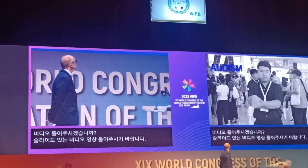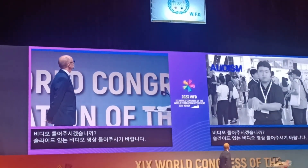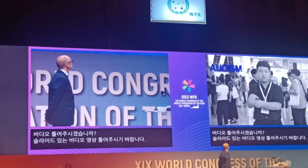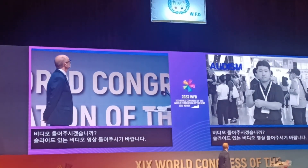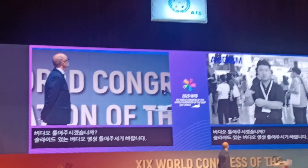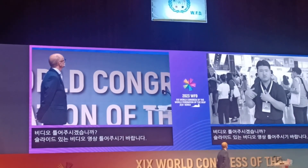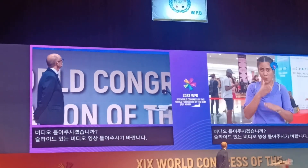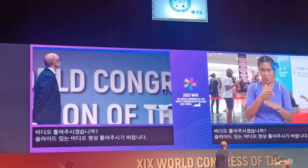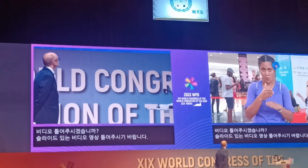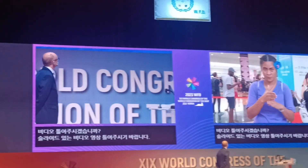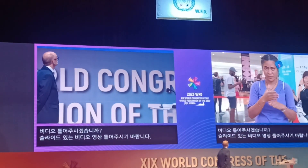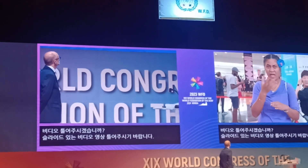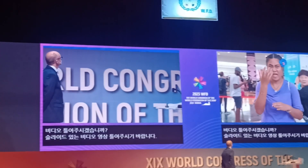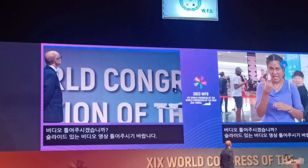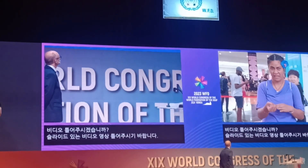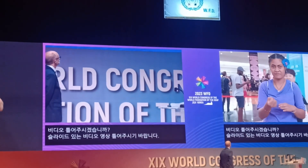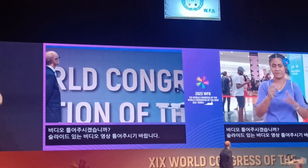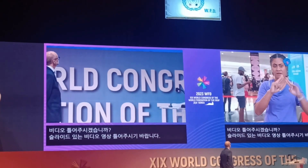Yes, oppression.